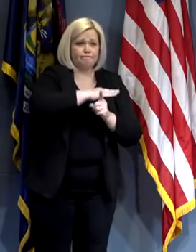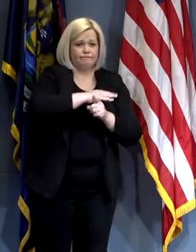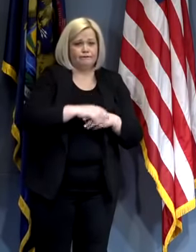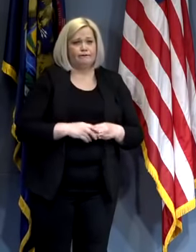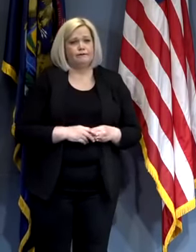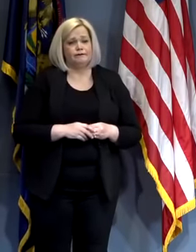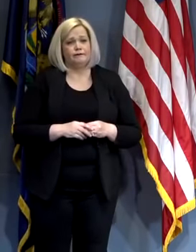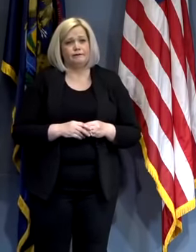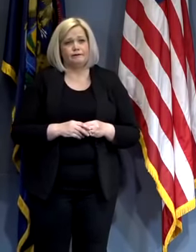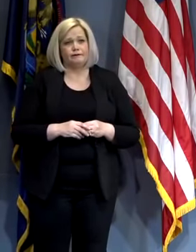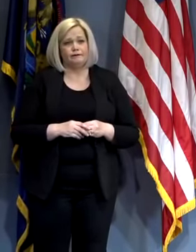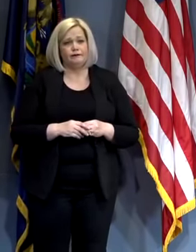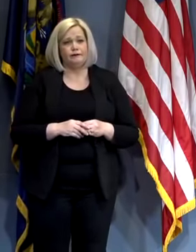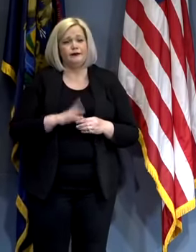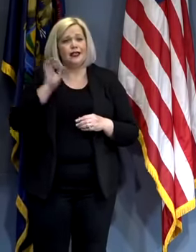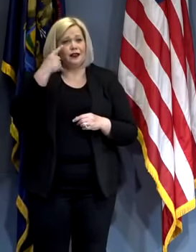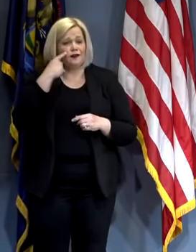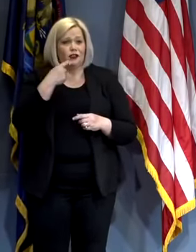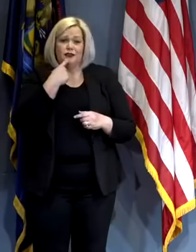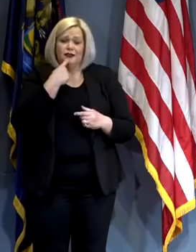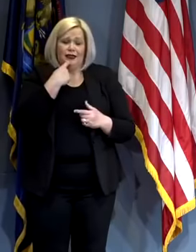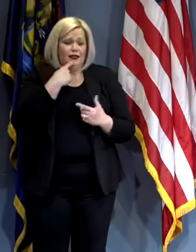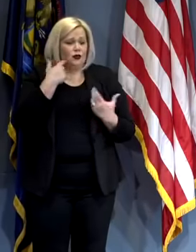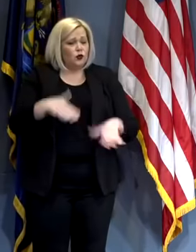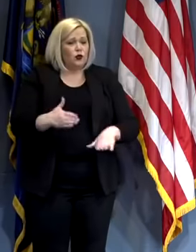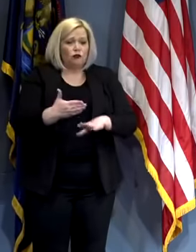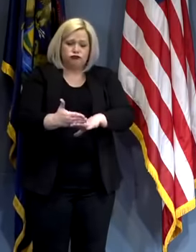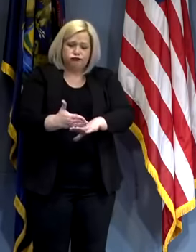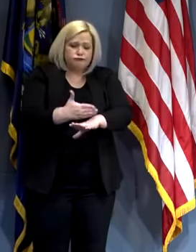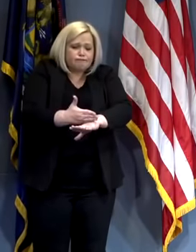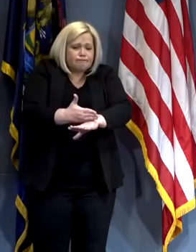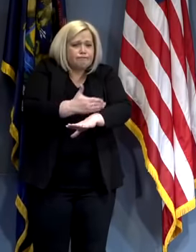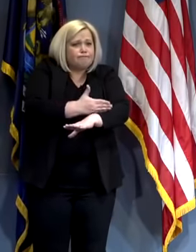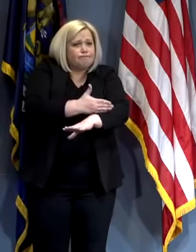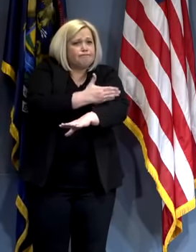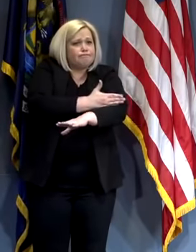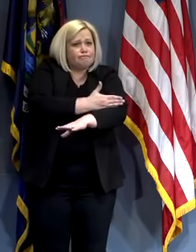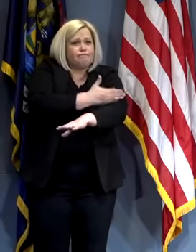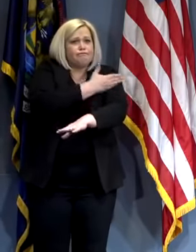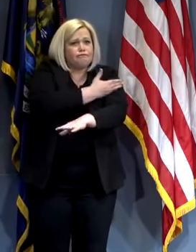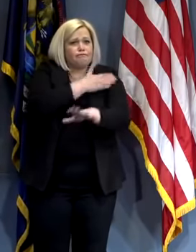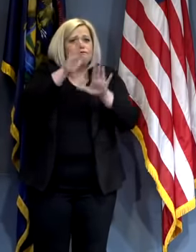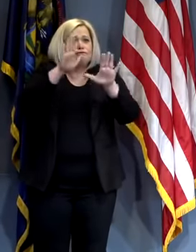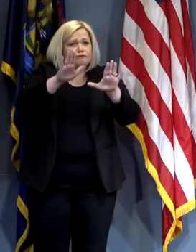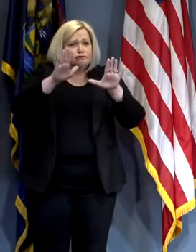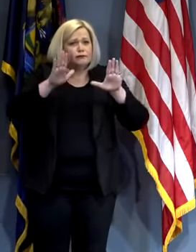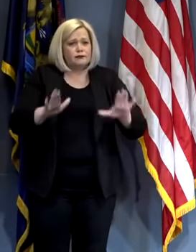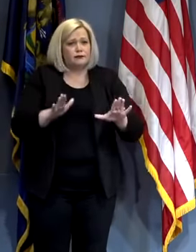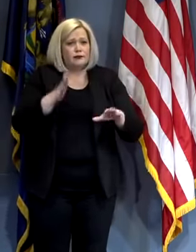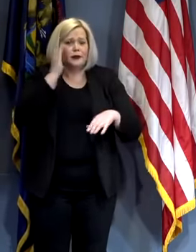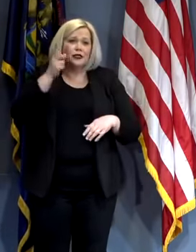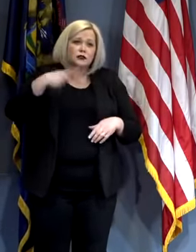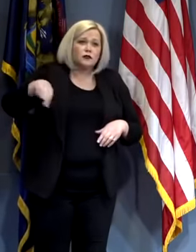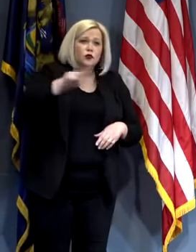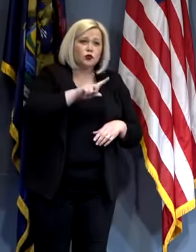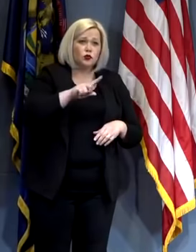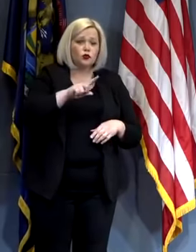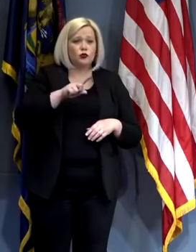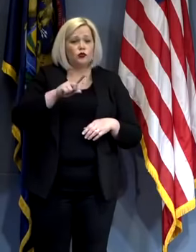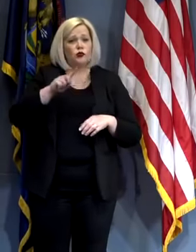governor mentioned, we've made great progress because of all of the work that you are doing, as well as our businesses, our hospitals,